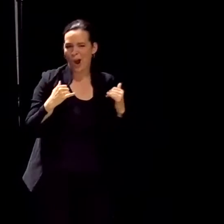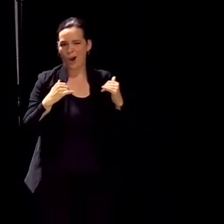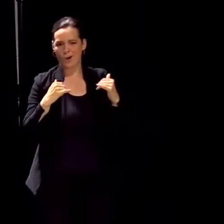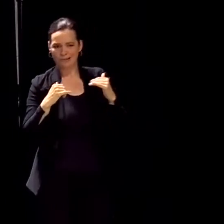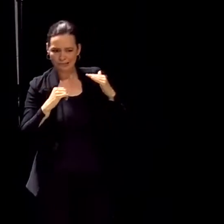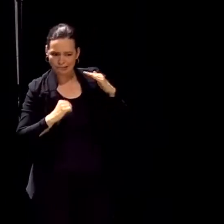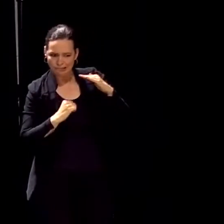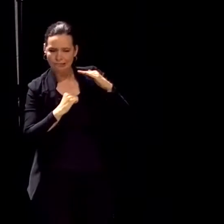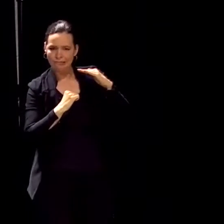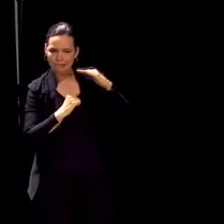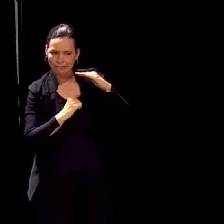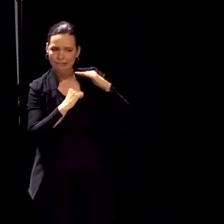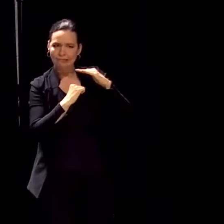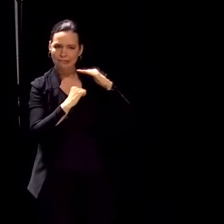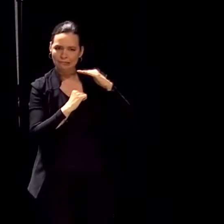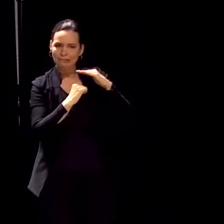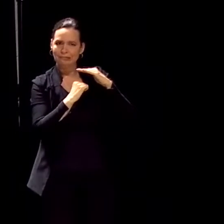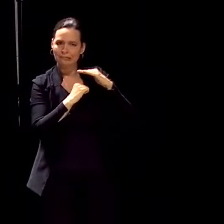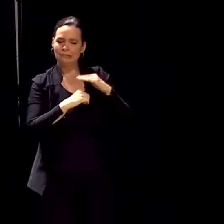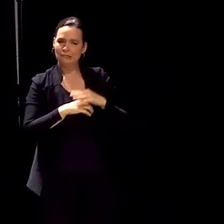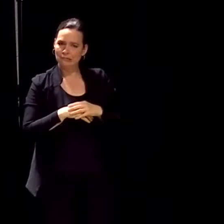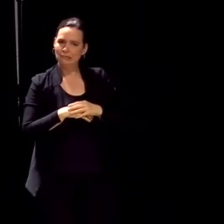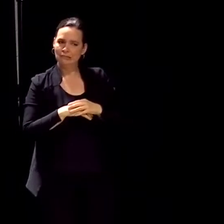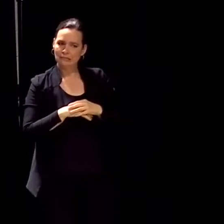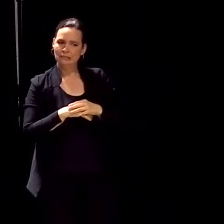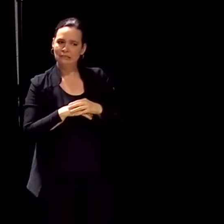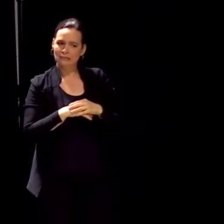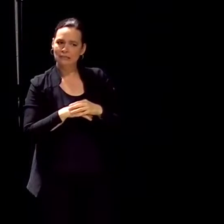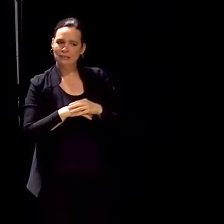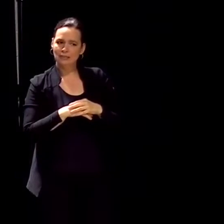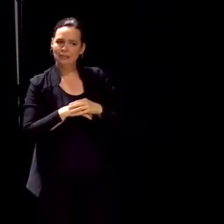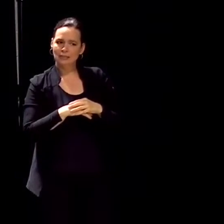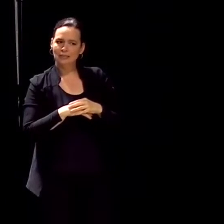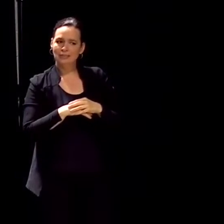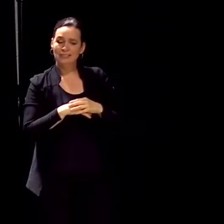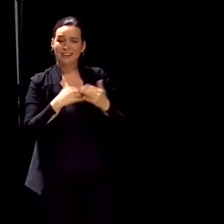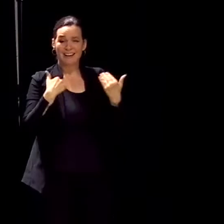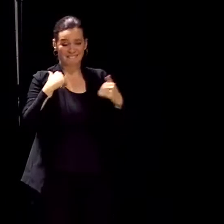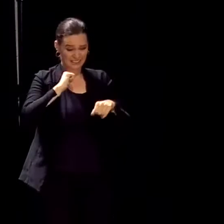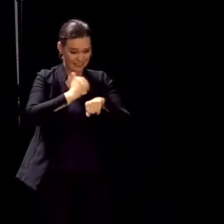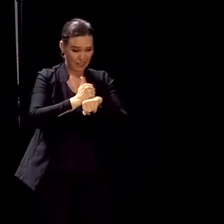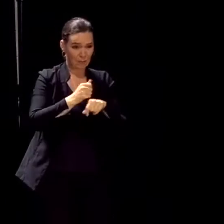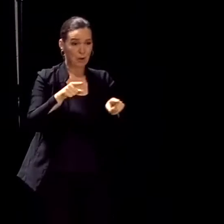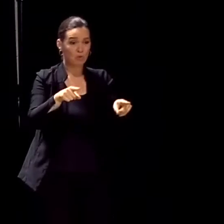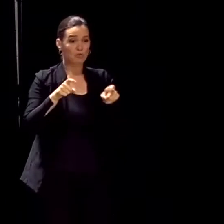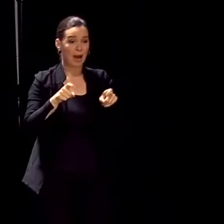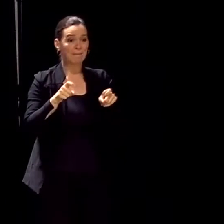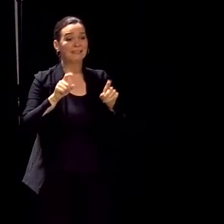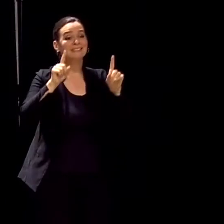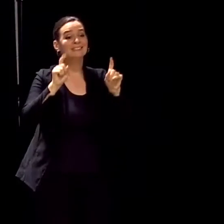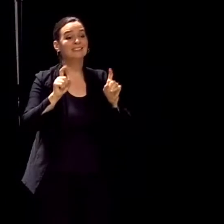target industries in the community that are driving cases.